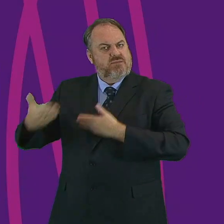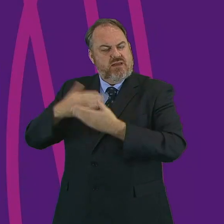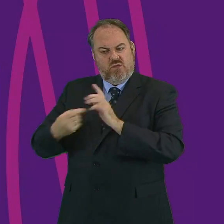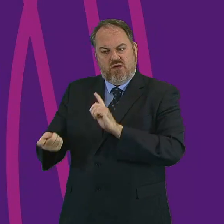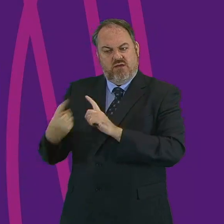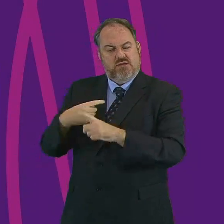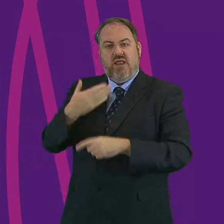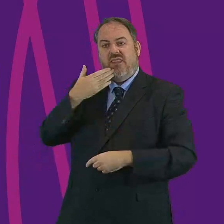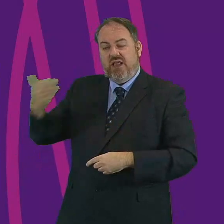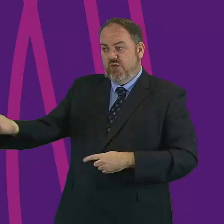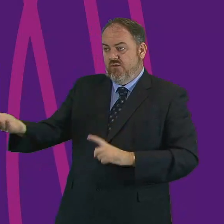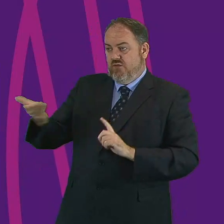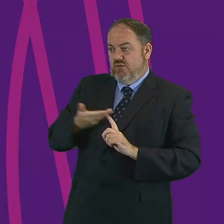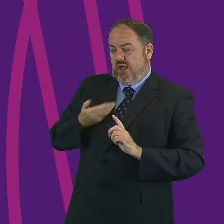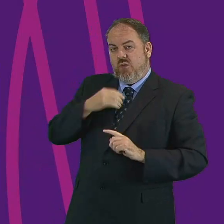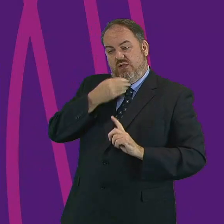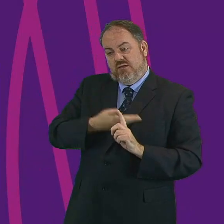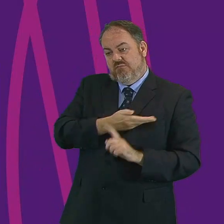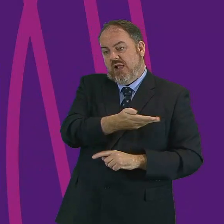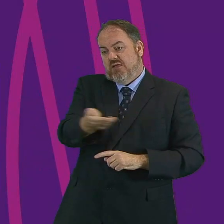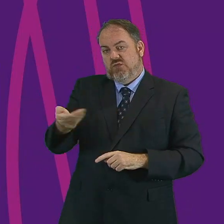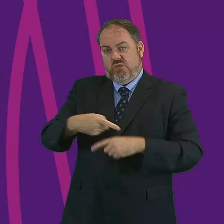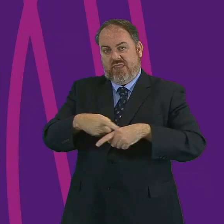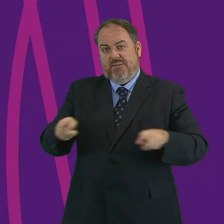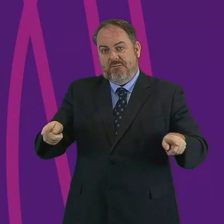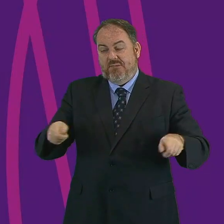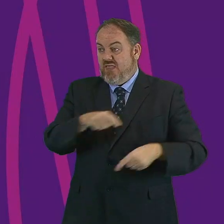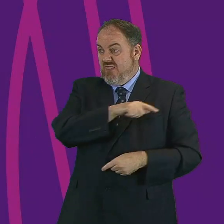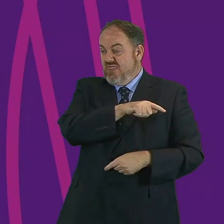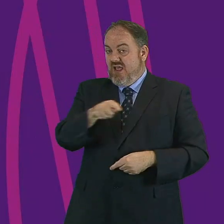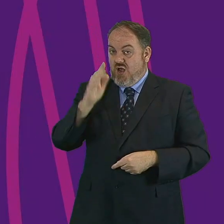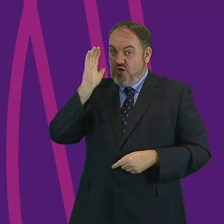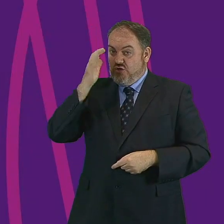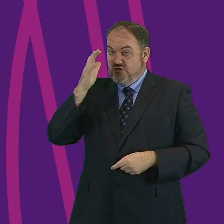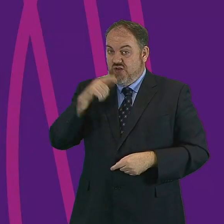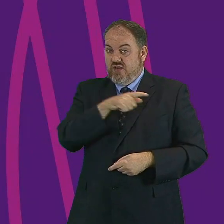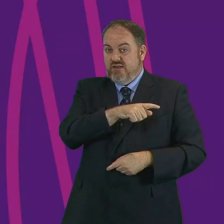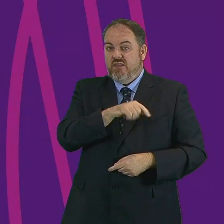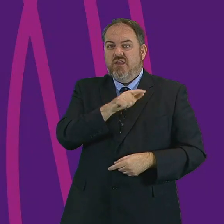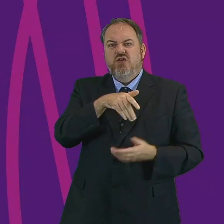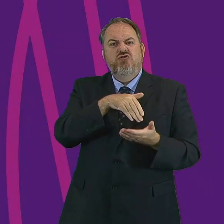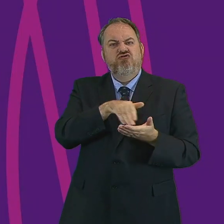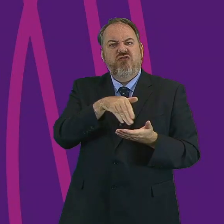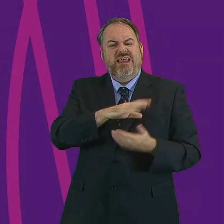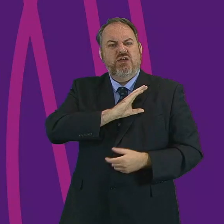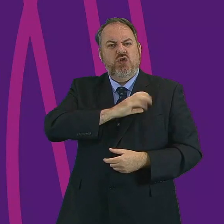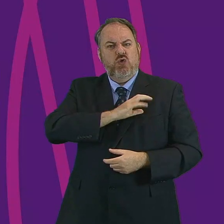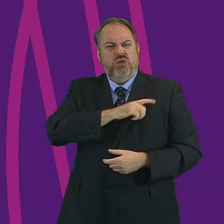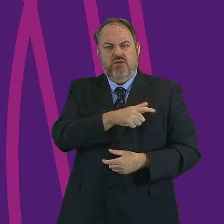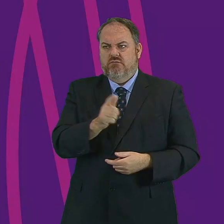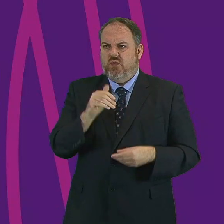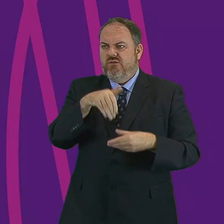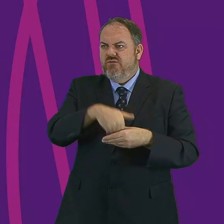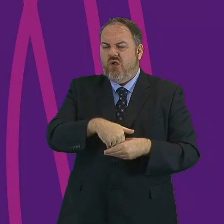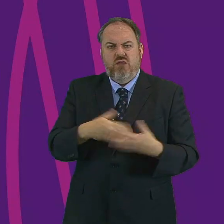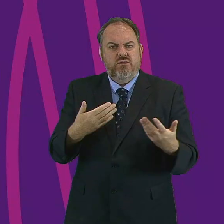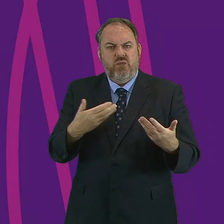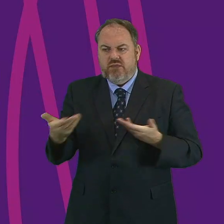that information over, because there is a real concern that the trade union involved has not been involved in drawing up any of this